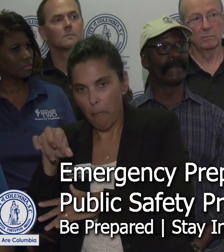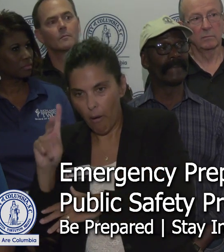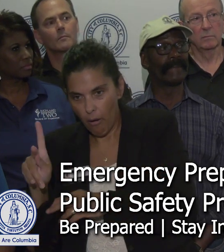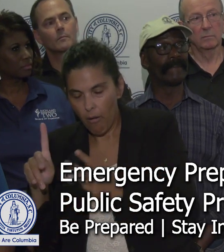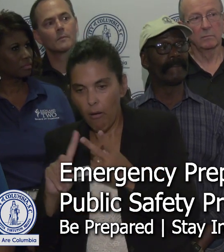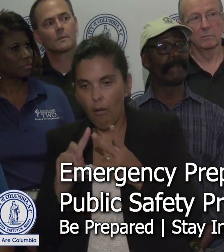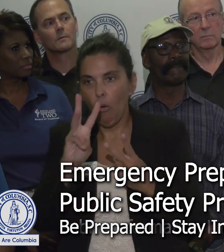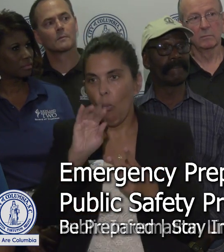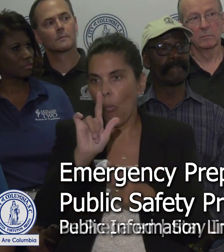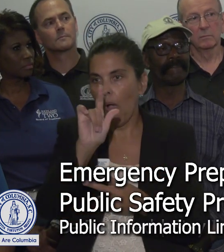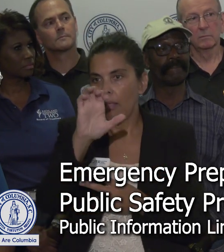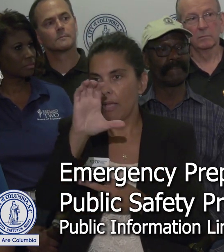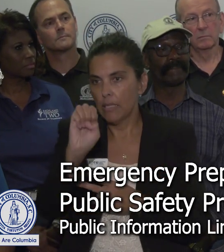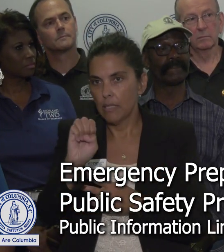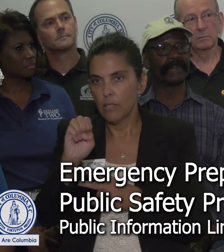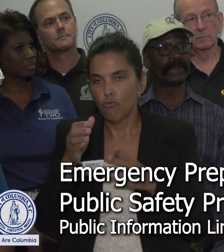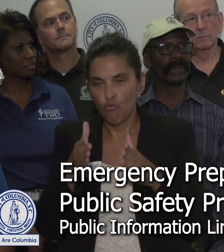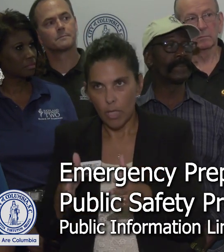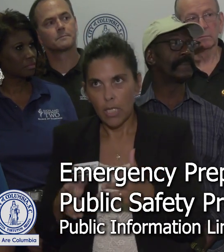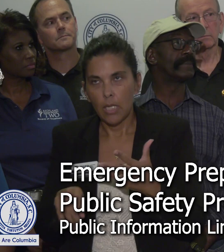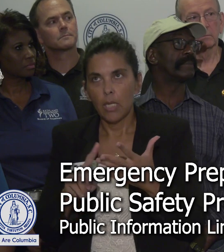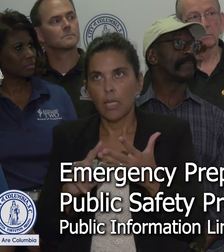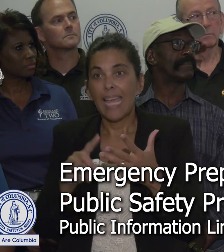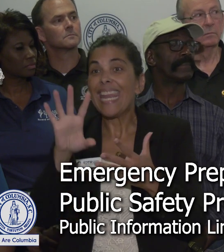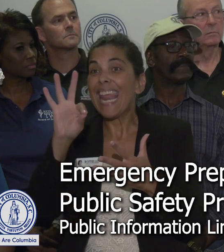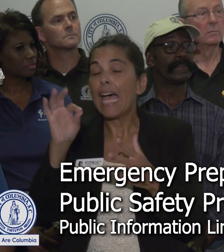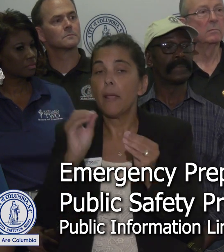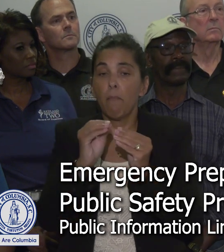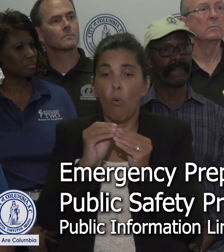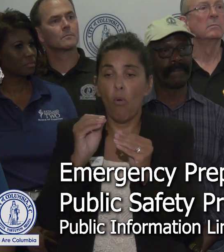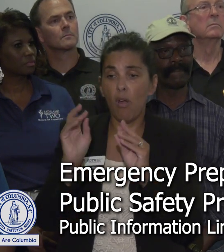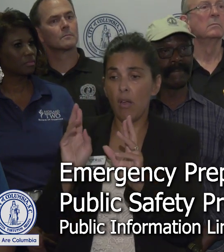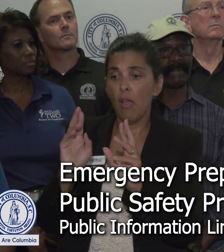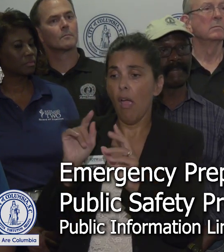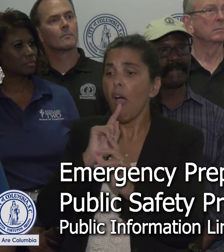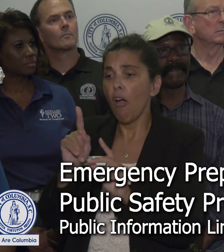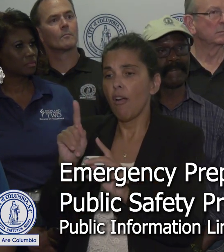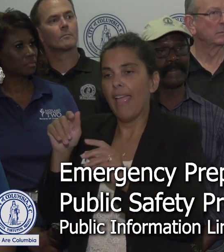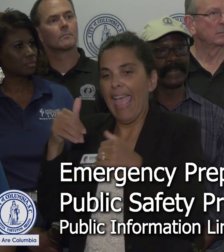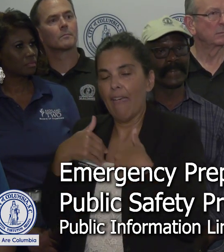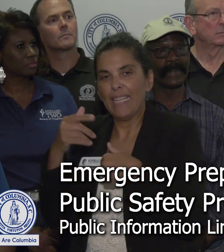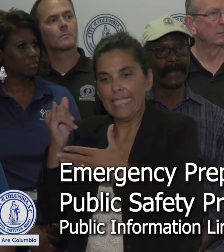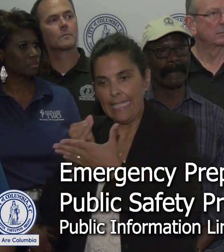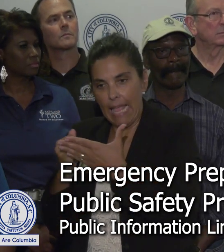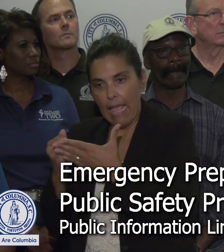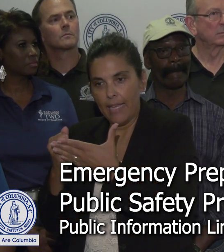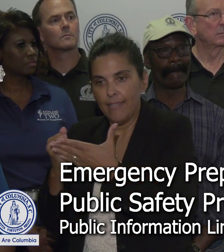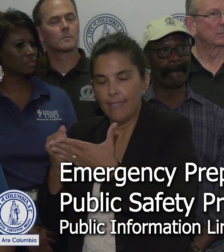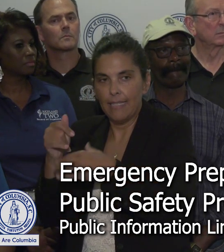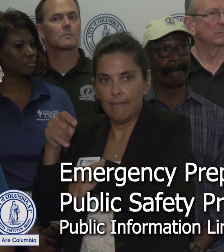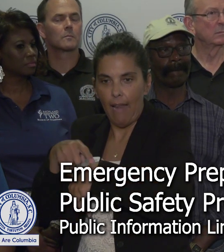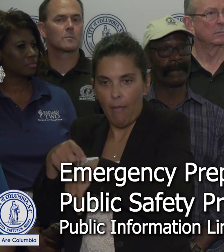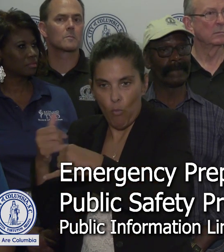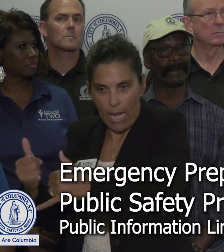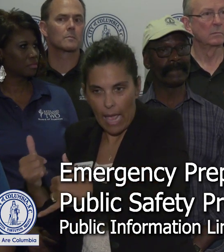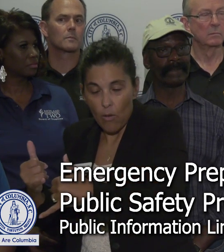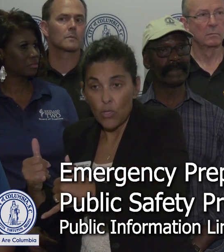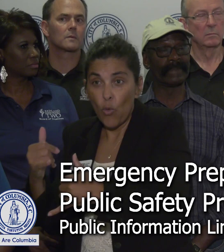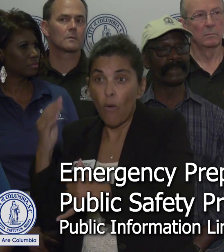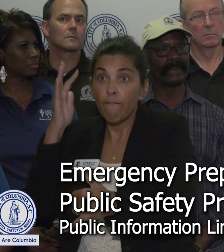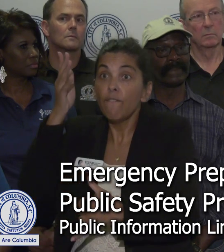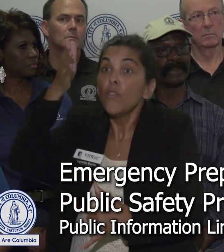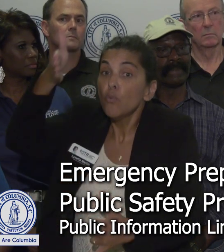as well, currently under construction. 9 more are currently in design. So we're seeing some significant long-term improvements on the